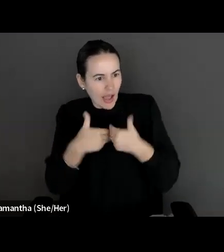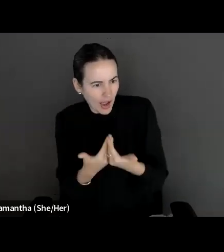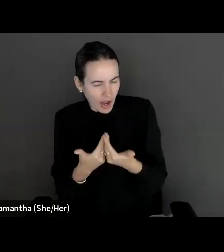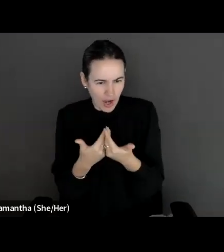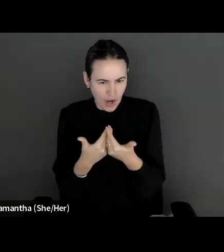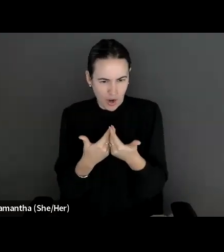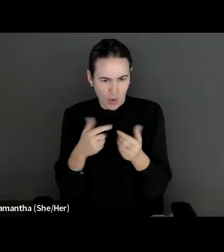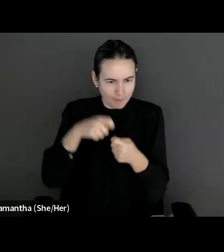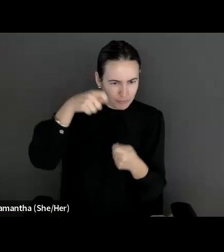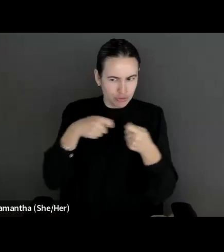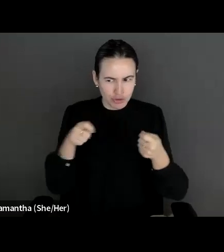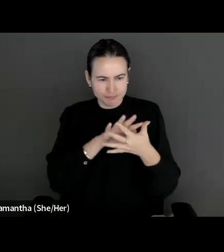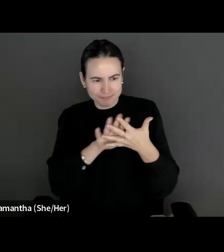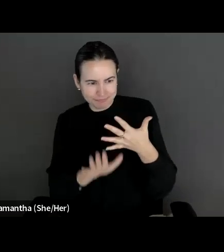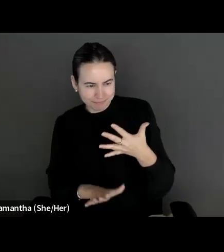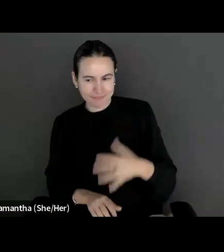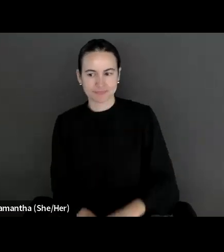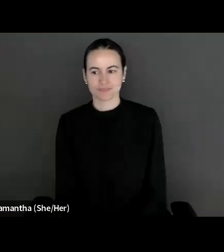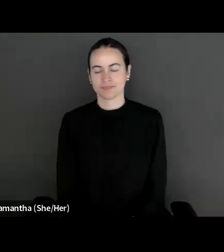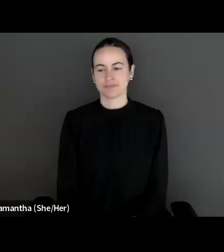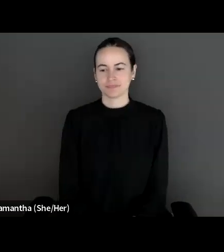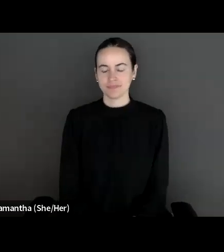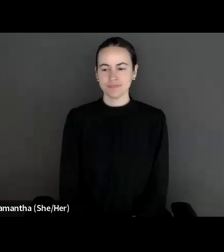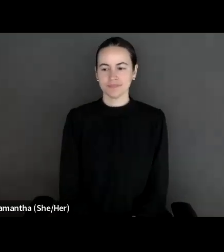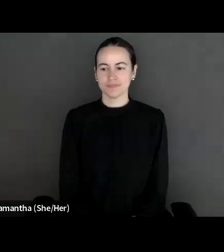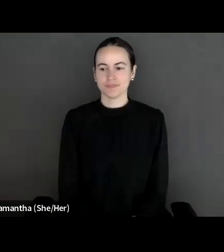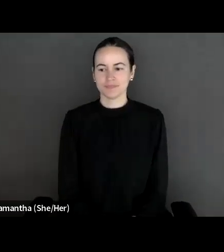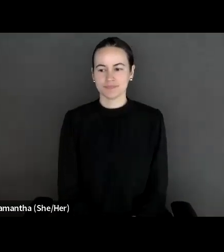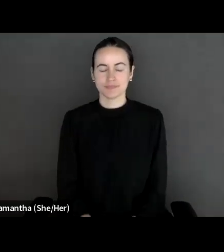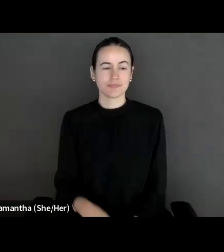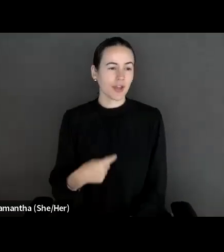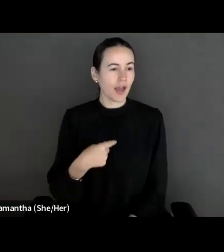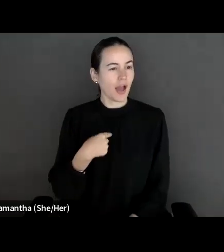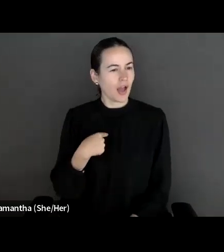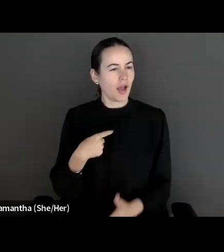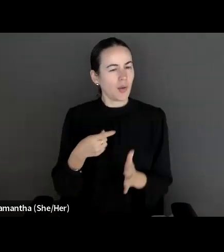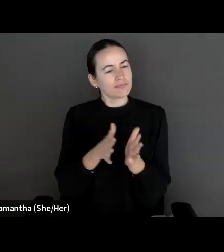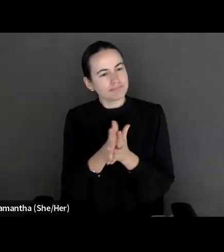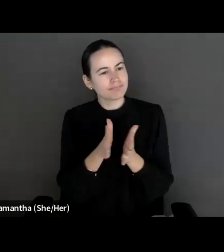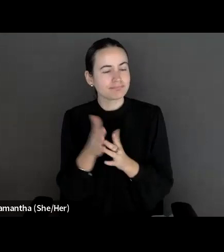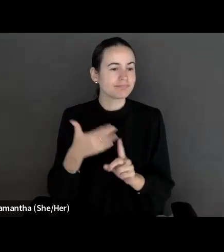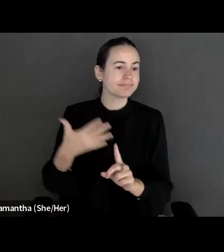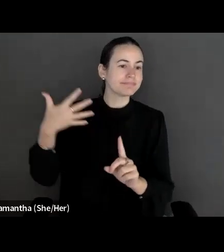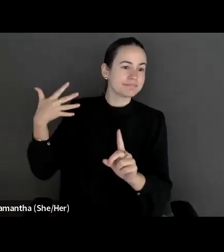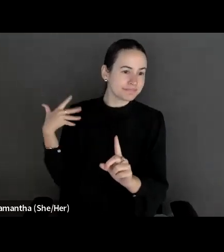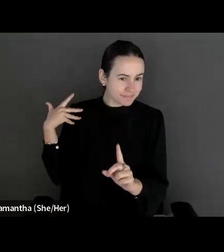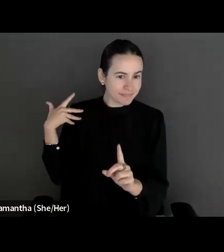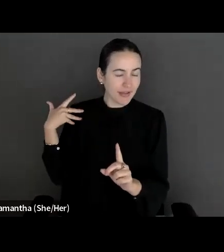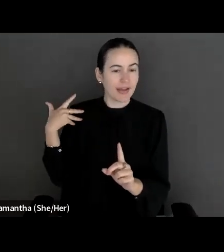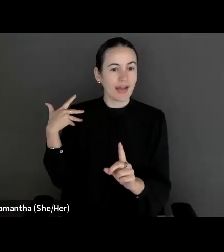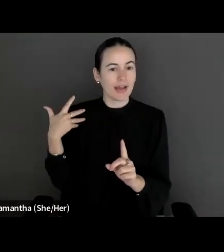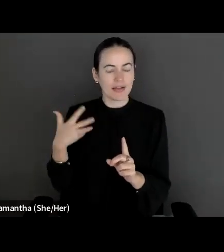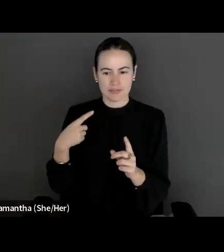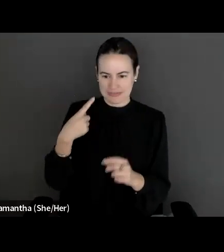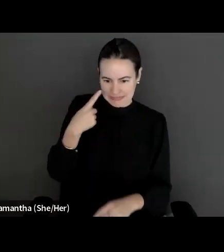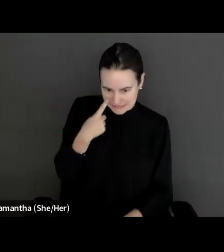briefly comment on how rating scale development has been described in the literature many years before